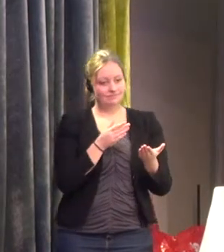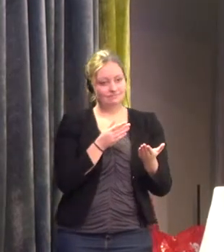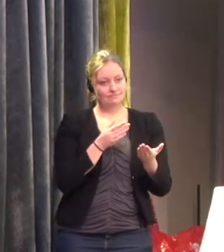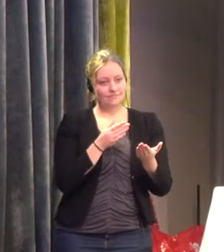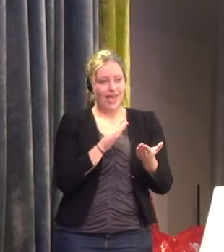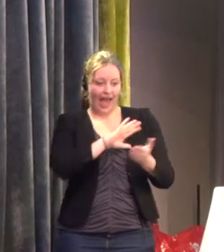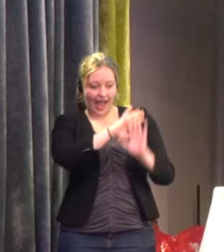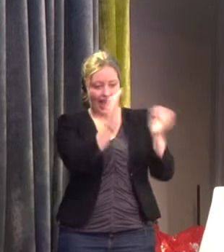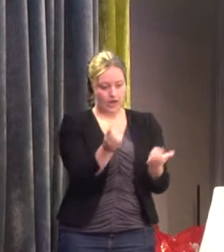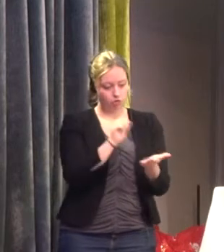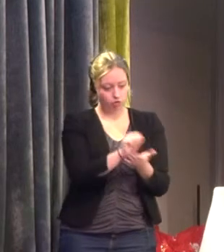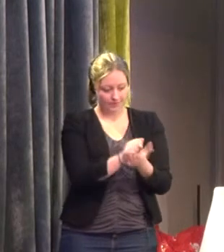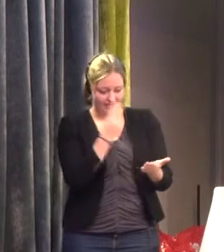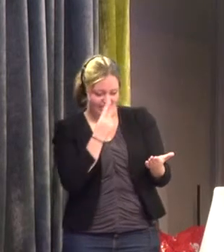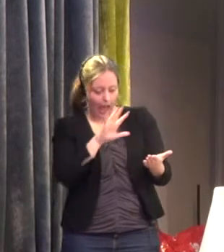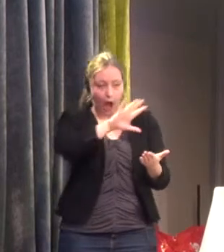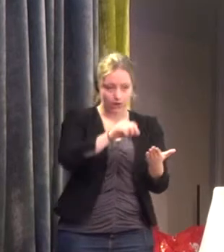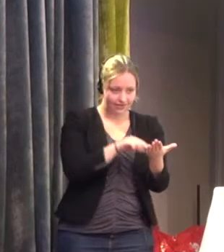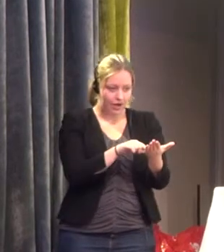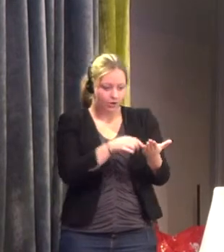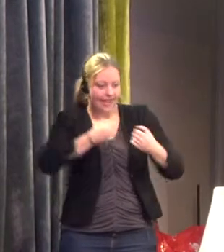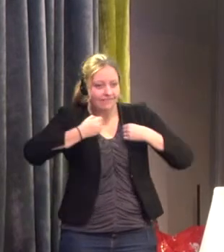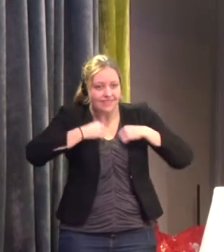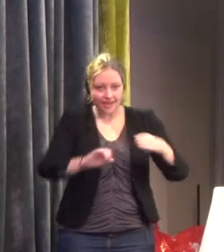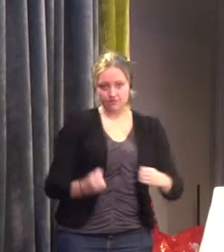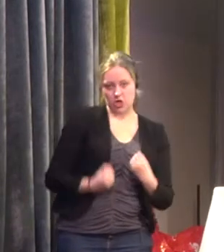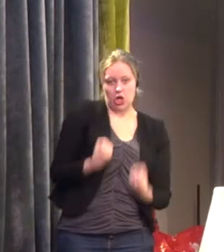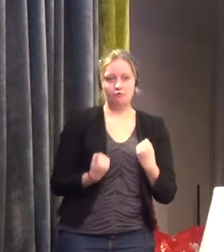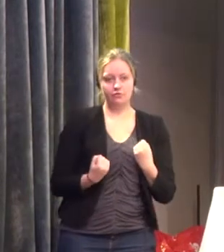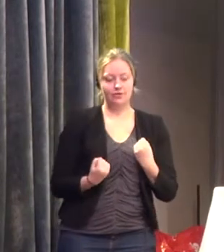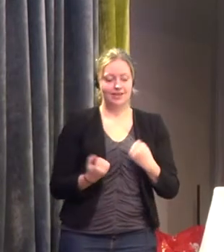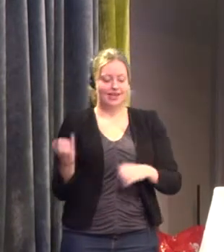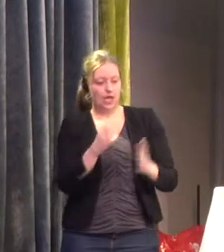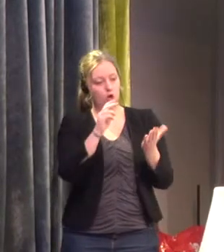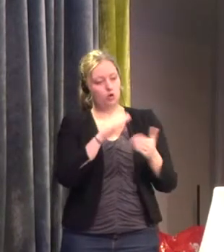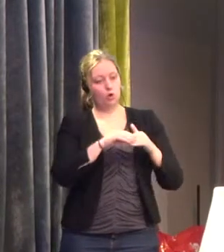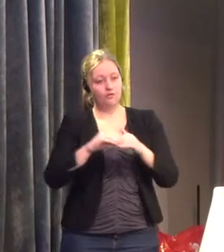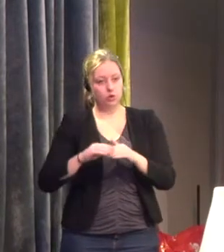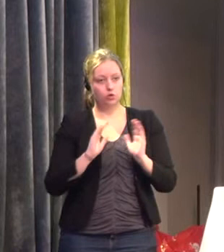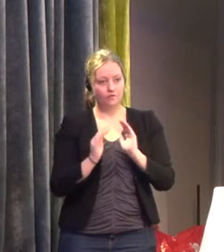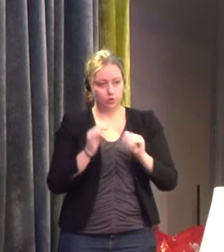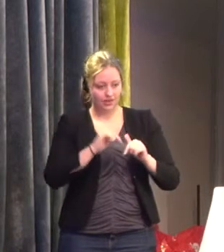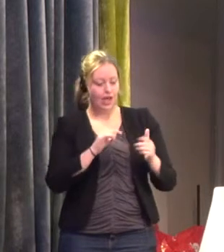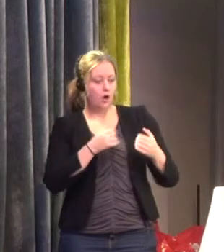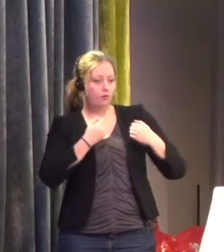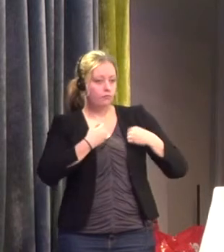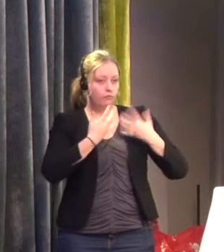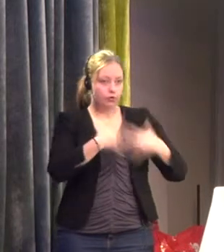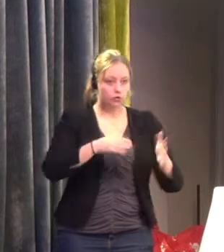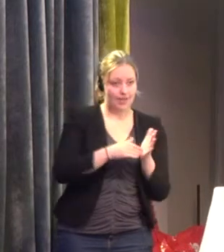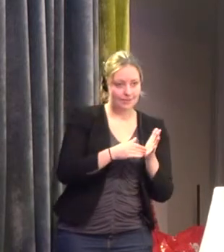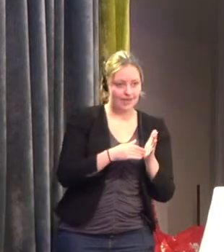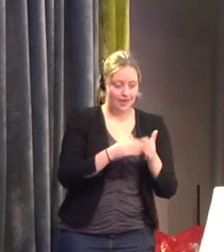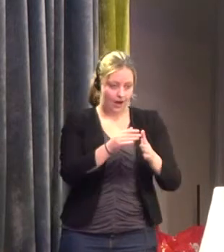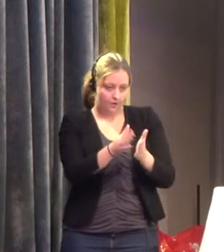of the convention around the world. People with disabilities were involved from the beginning, in part by accident, because the General Assembly